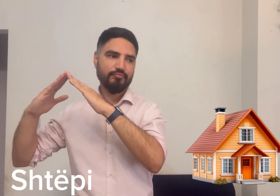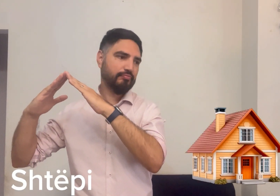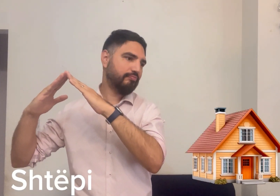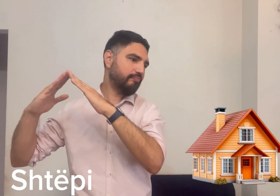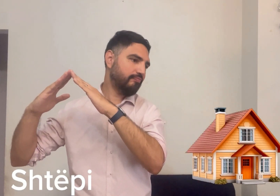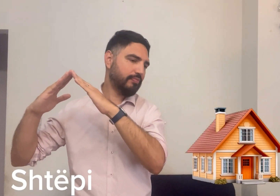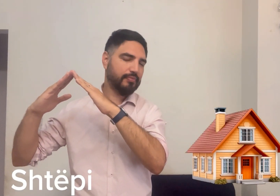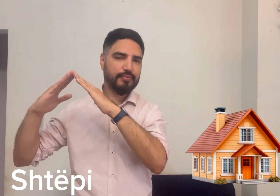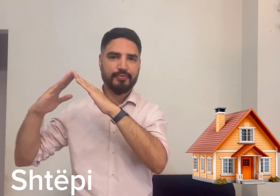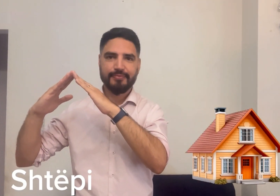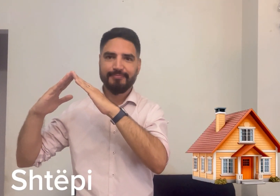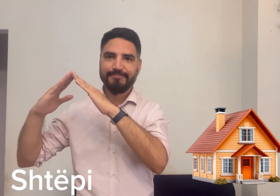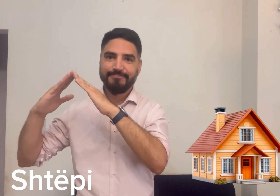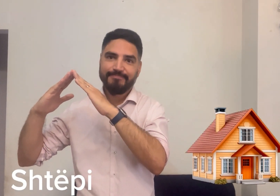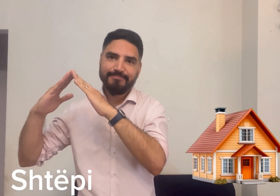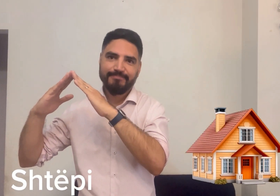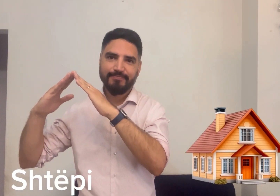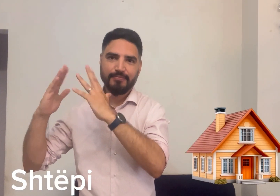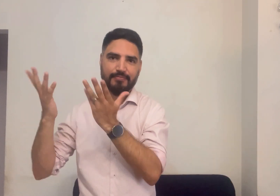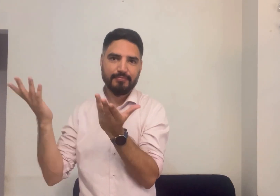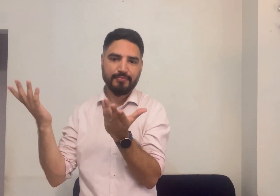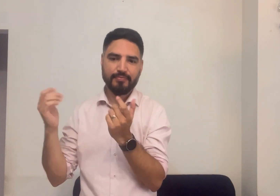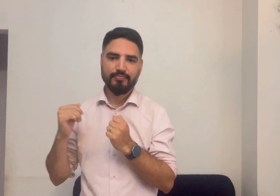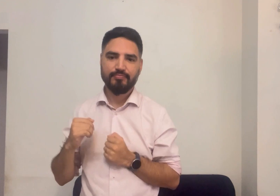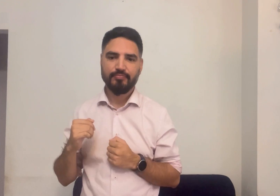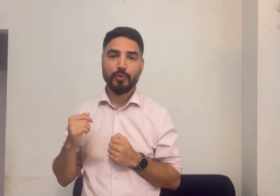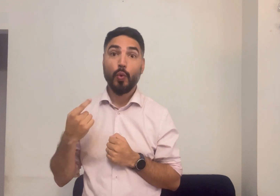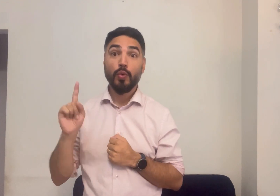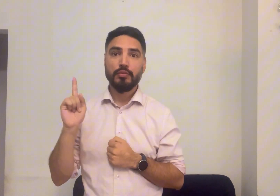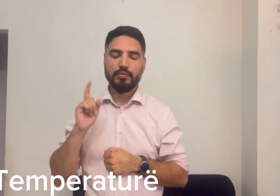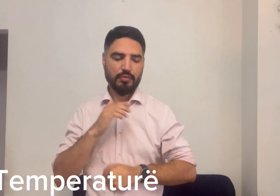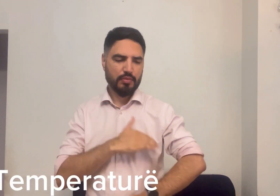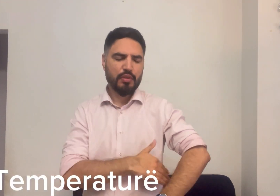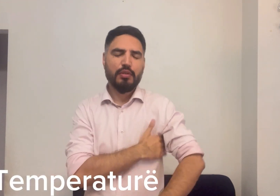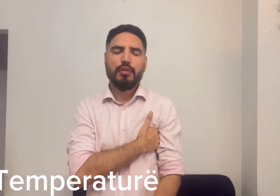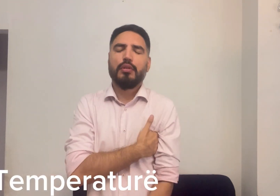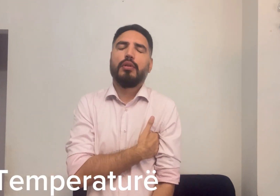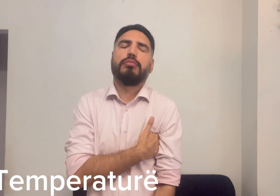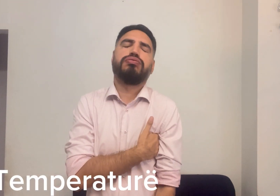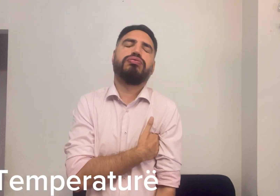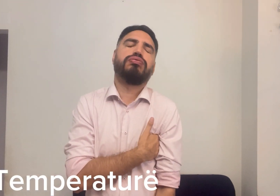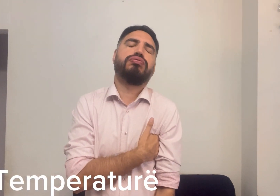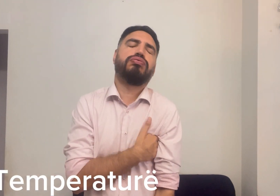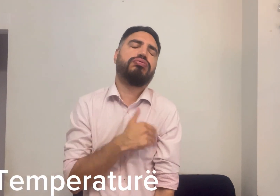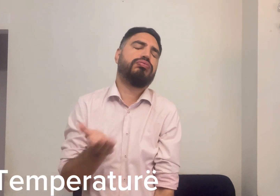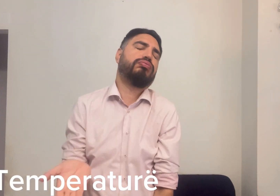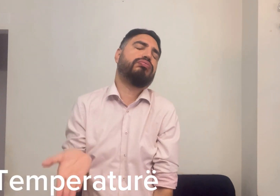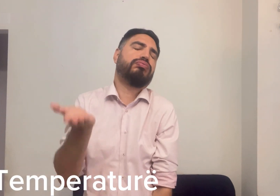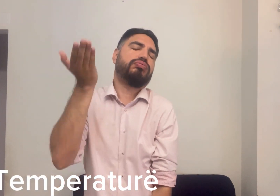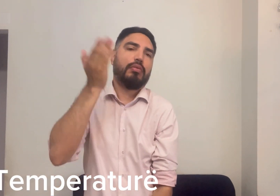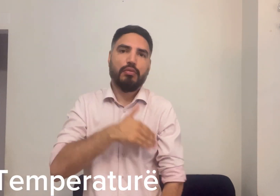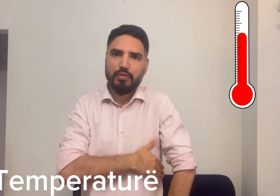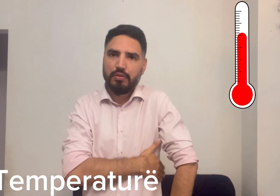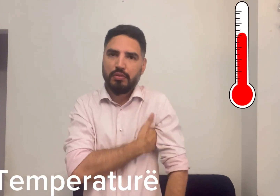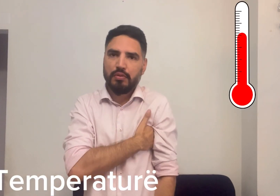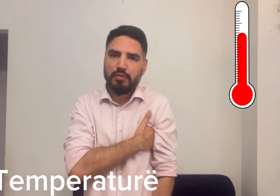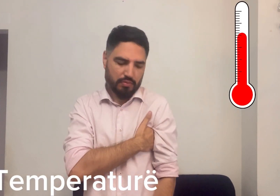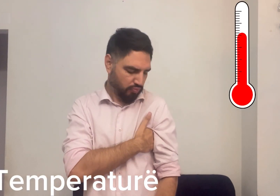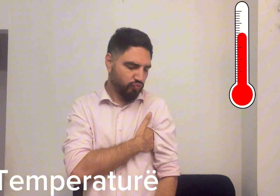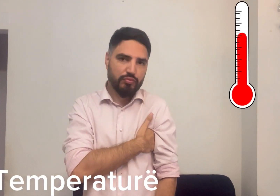on the screen, clearly represents the object in question. The sign for temperature or fever, for instance,